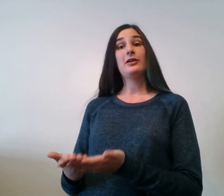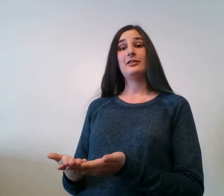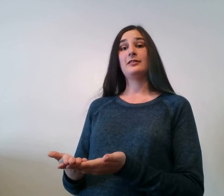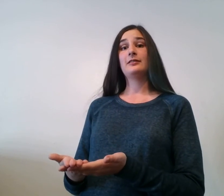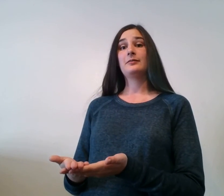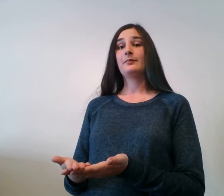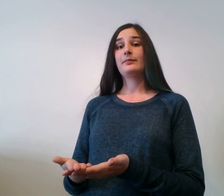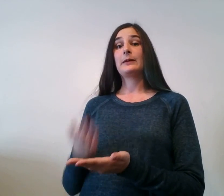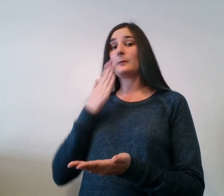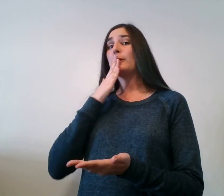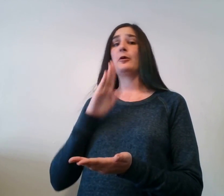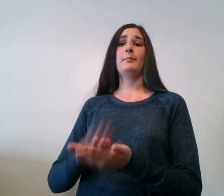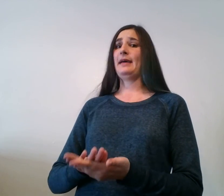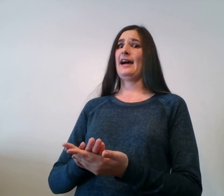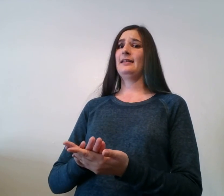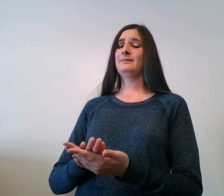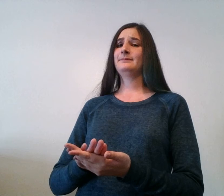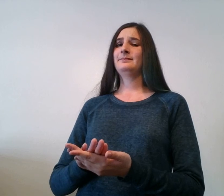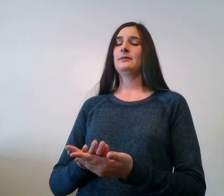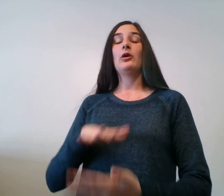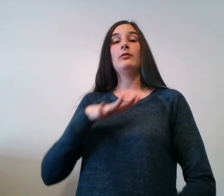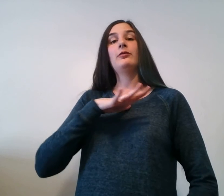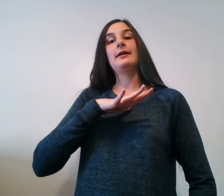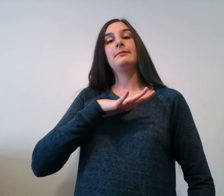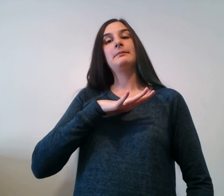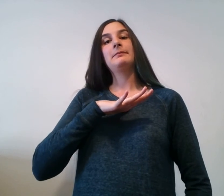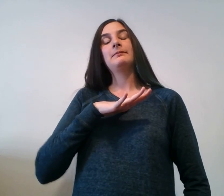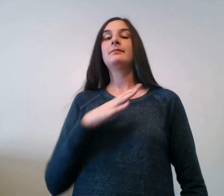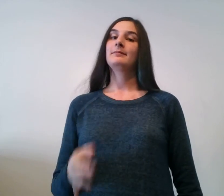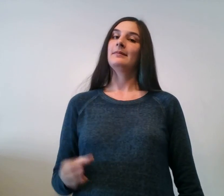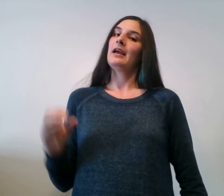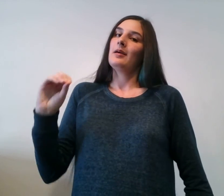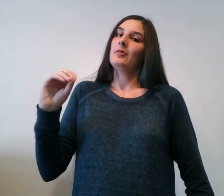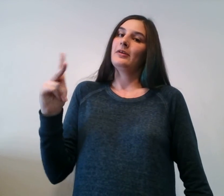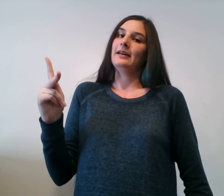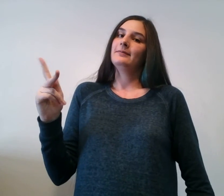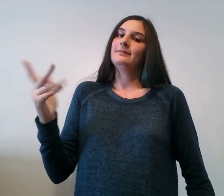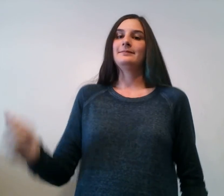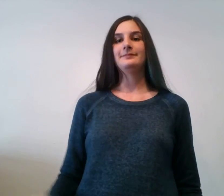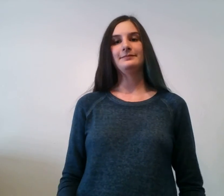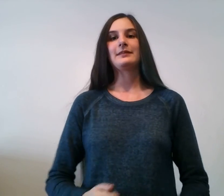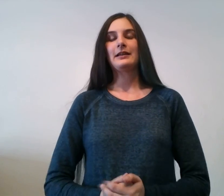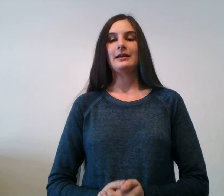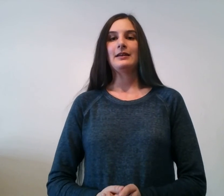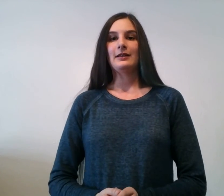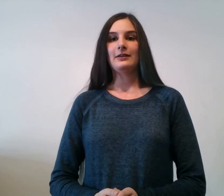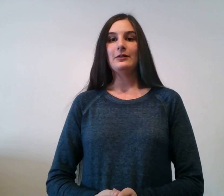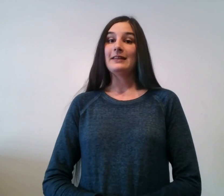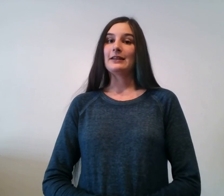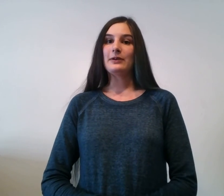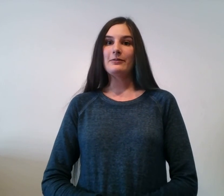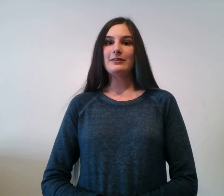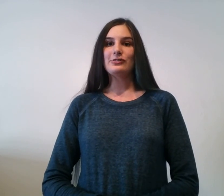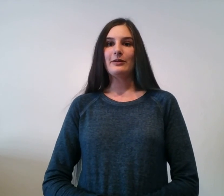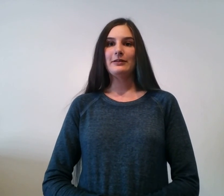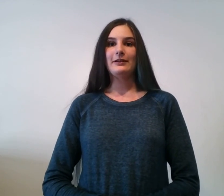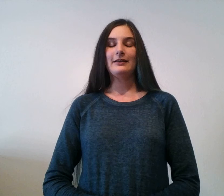good, or I'm bad, I'm fine, I'm okay. So that's what I wanted to share with you guys